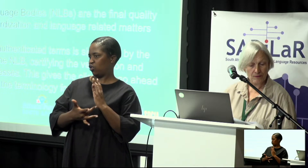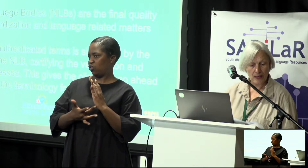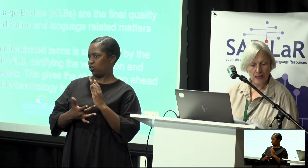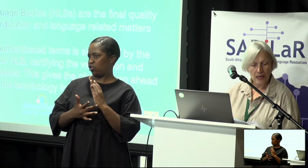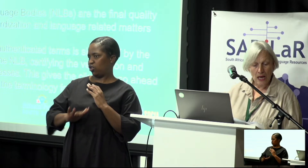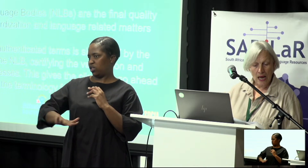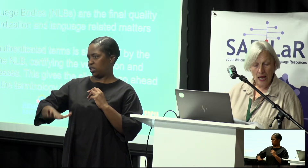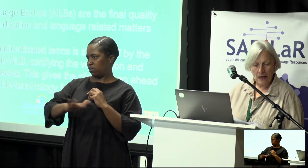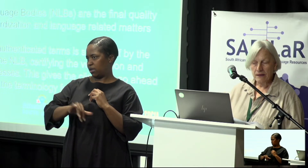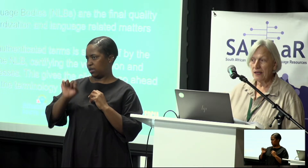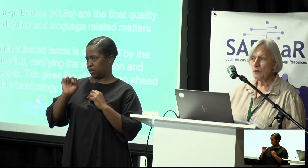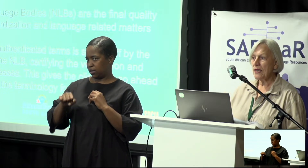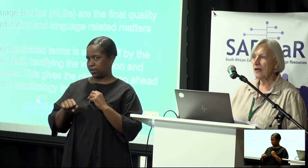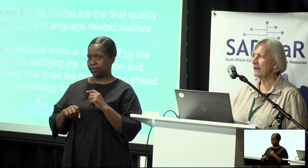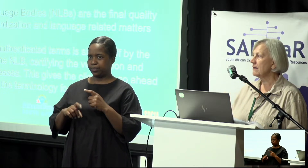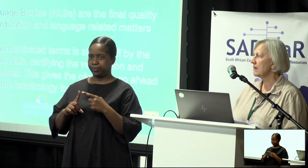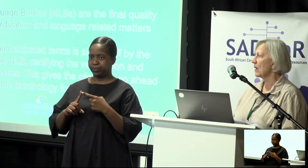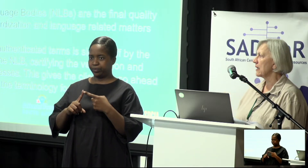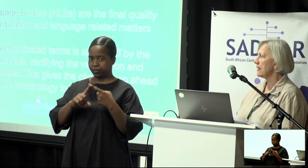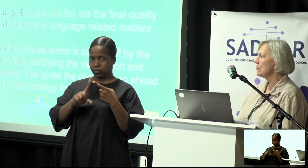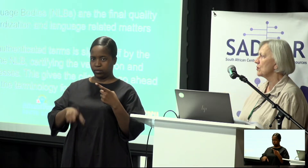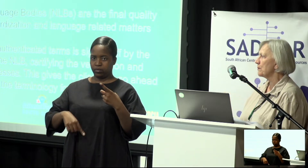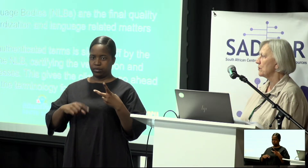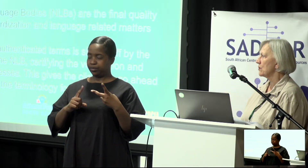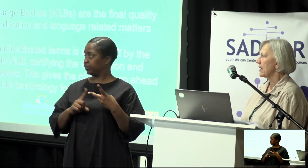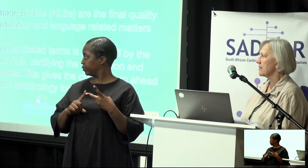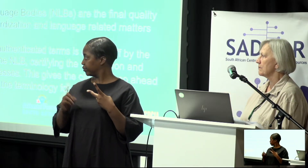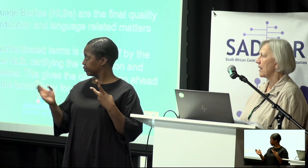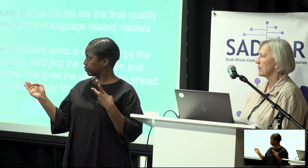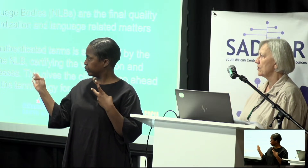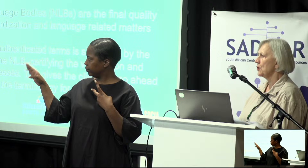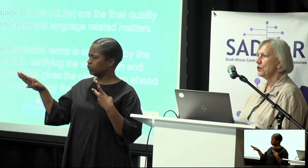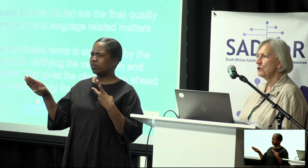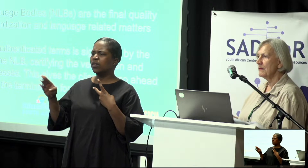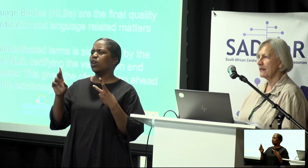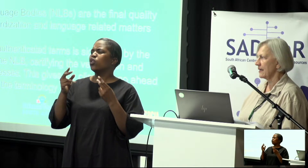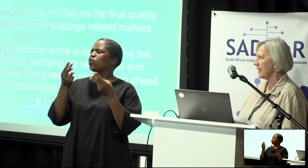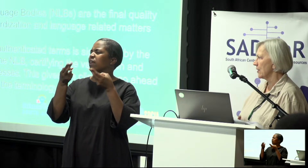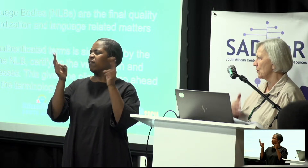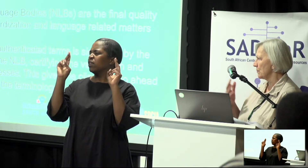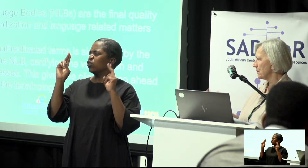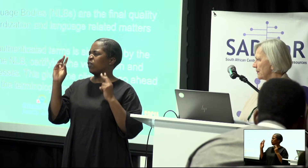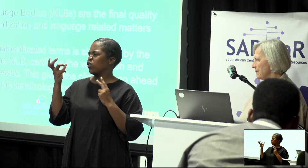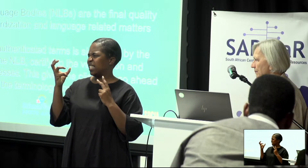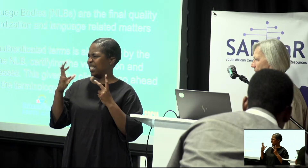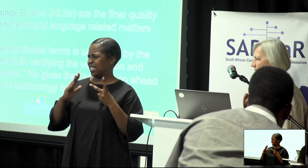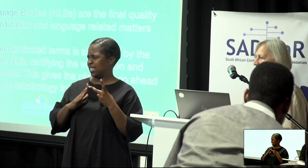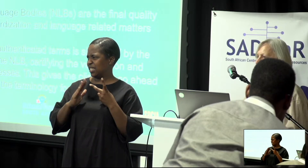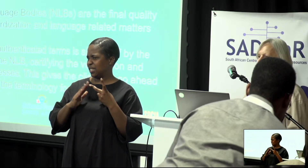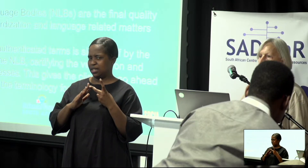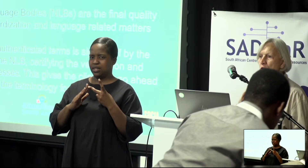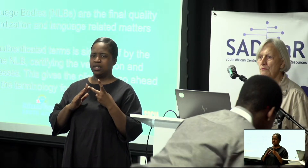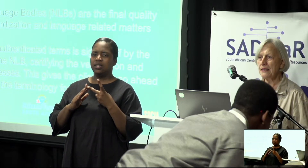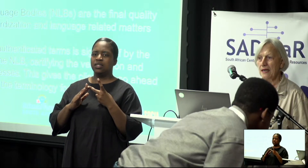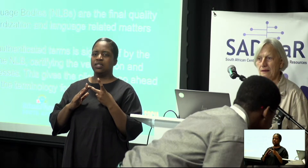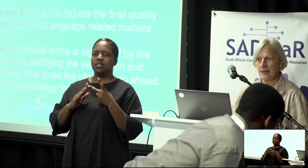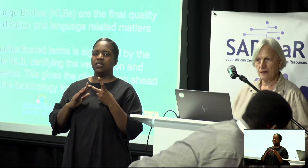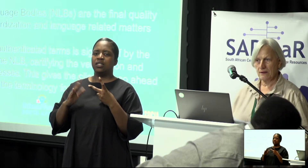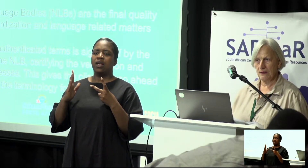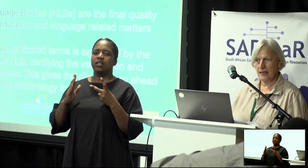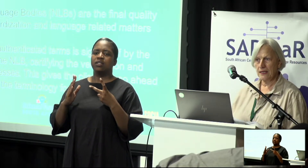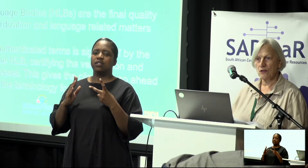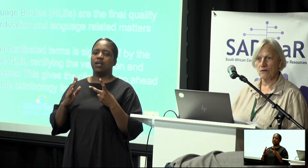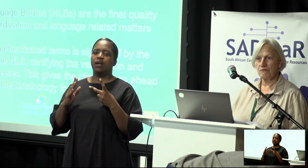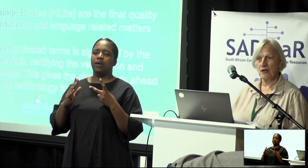space. Then we had Marlies, who spoke to us about the human in the loop. The human